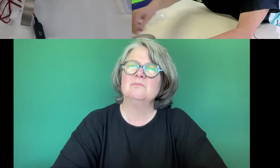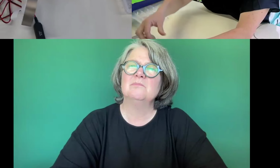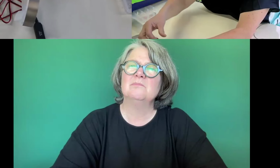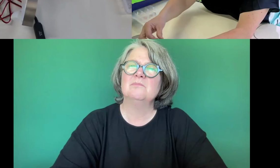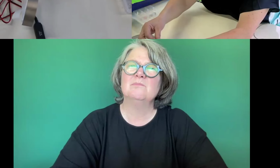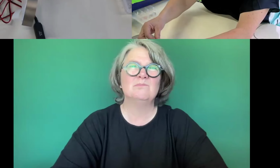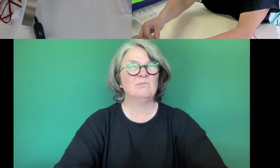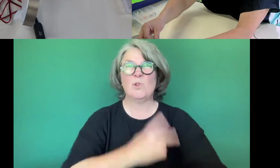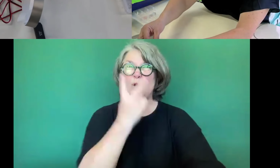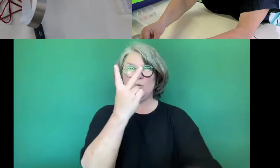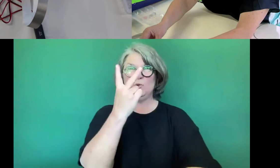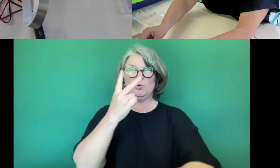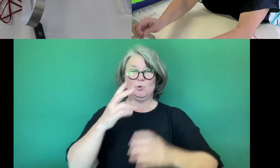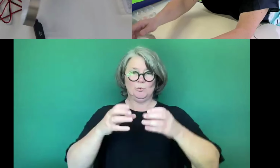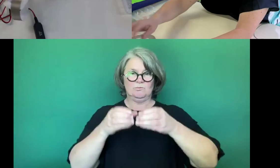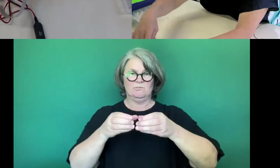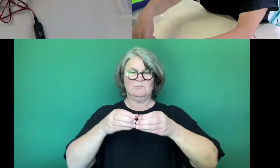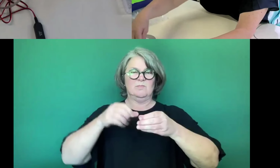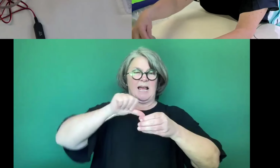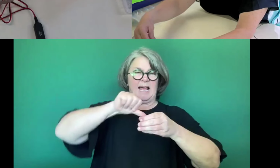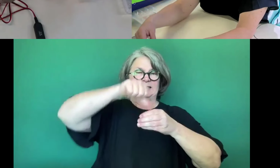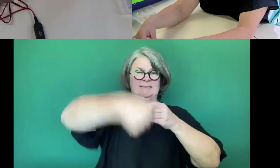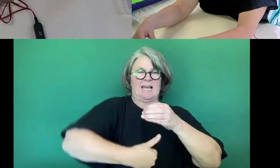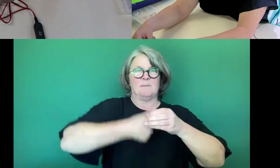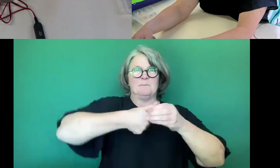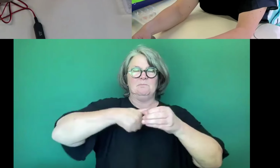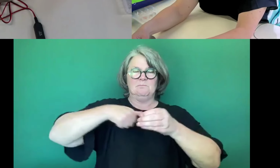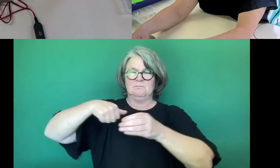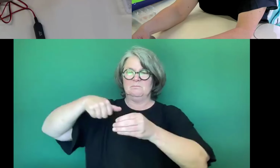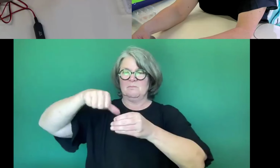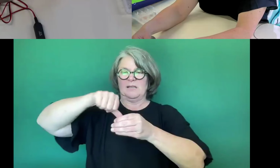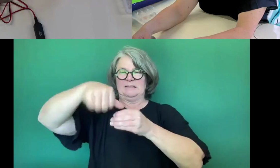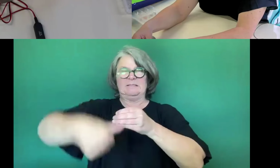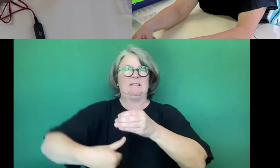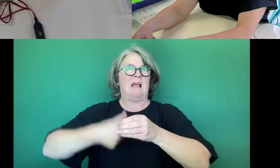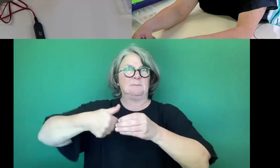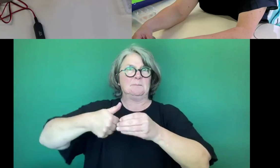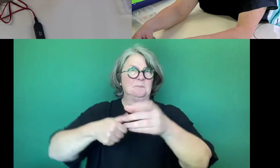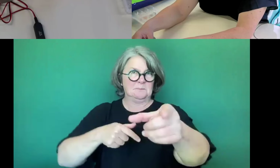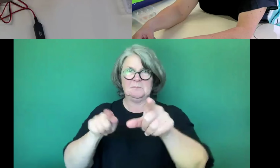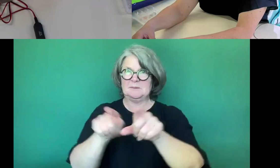Let's run 2 pieces of conductive tape all the way around the block.